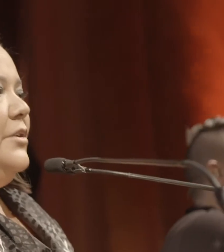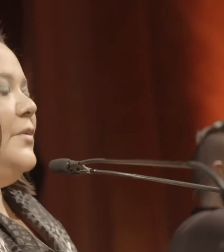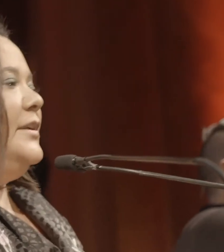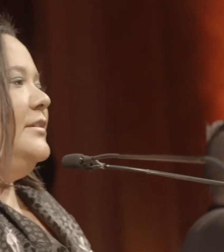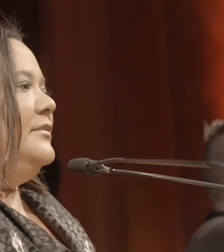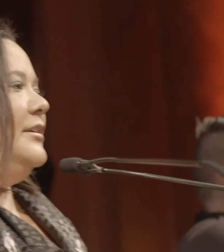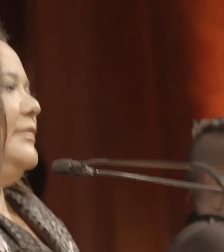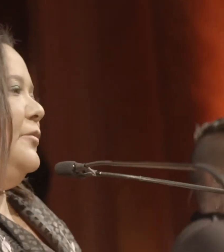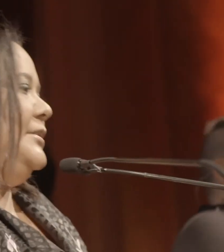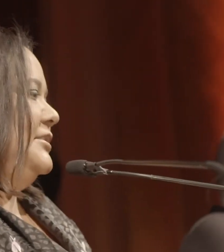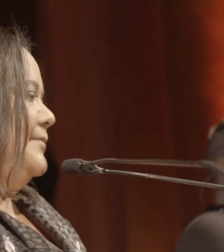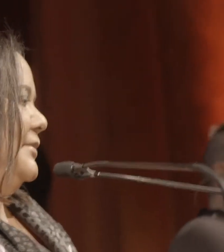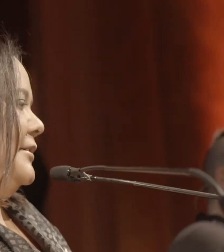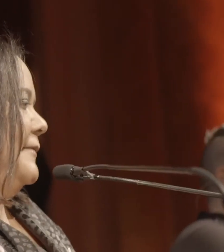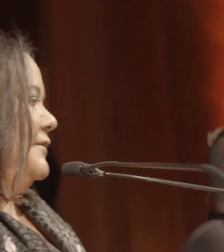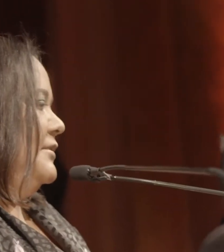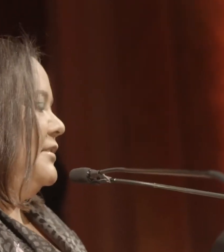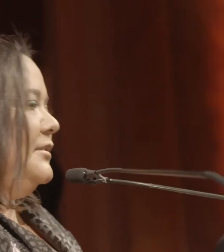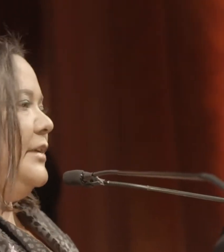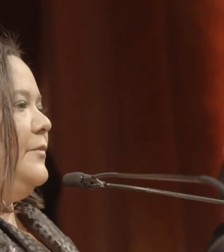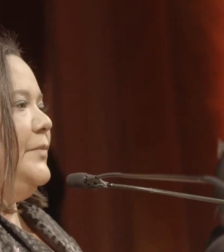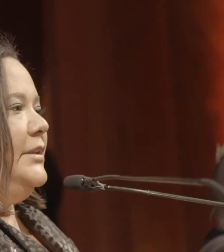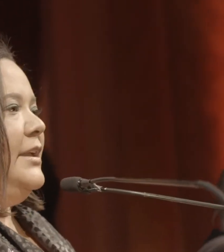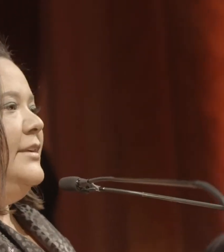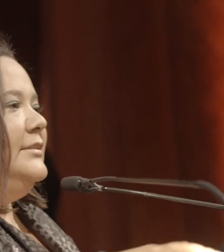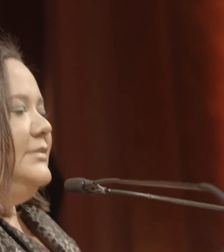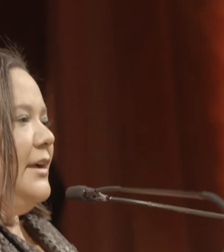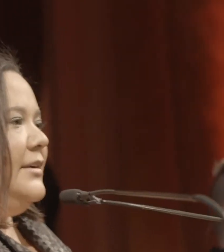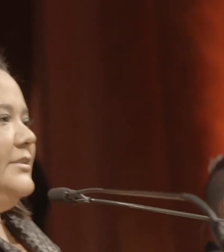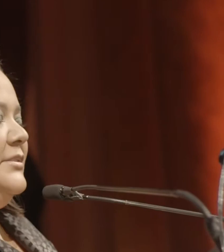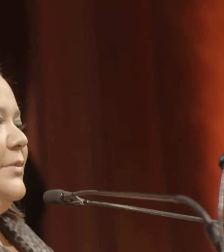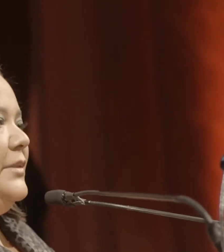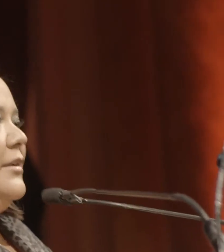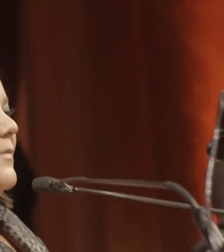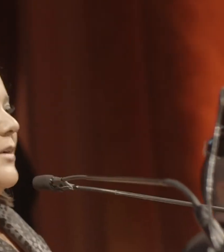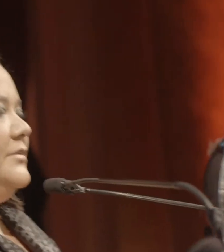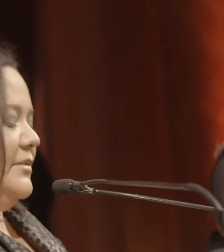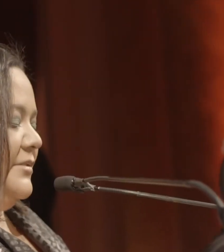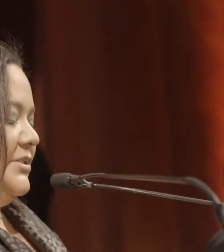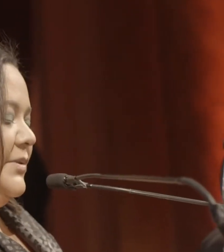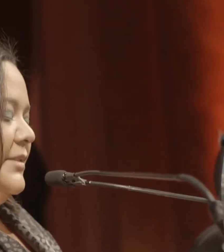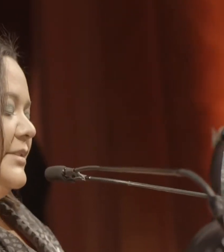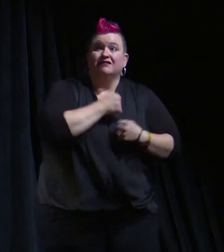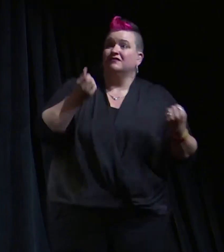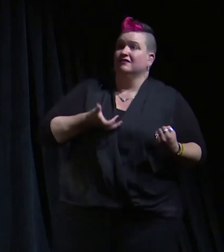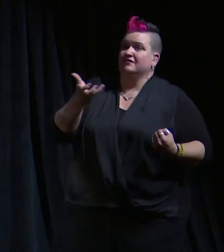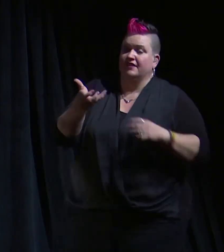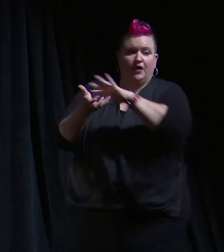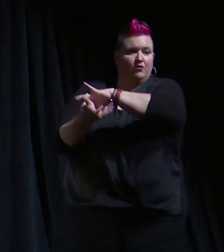upon, knowing that they'll be disbelieved, that they will be doxxed when they come out and tell their story. And